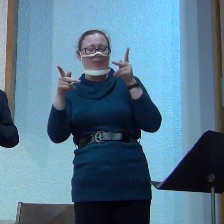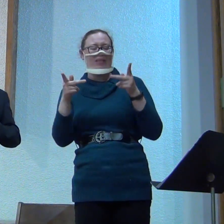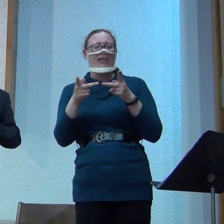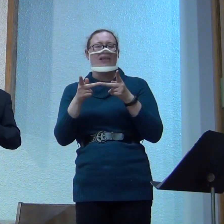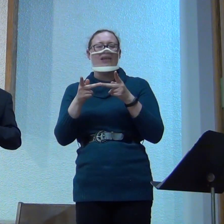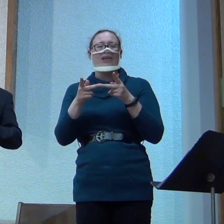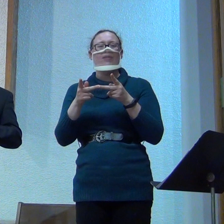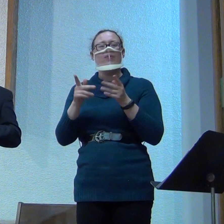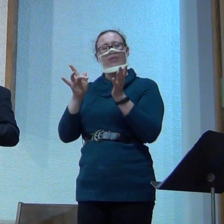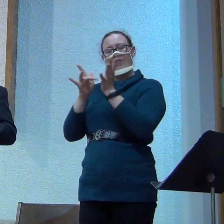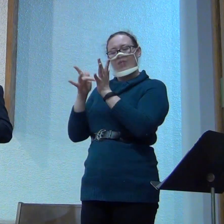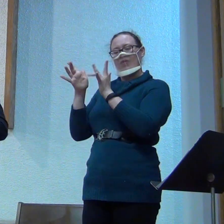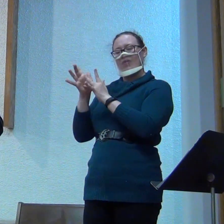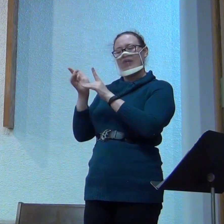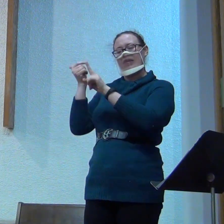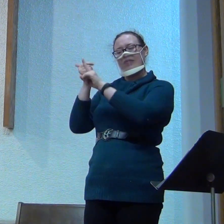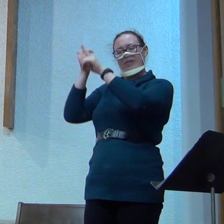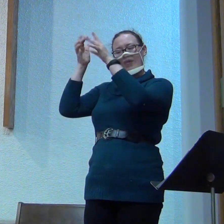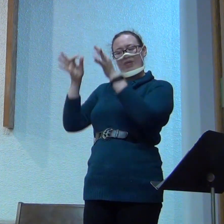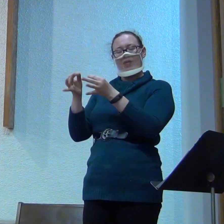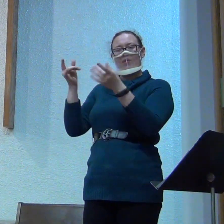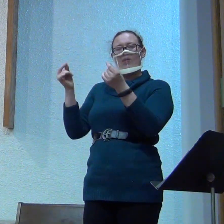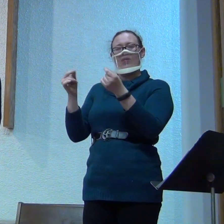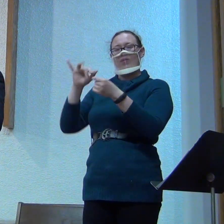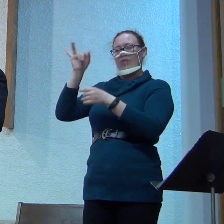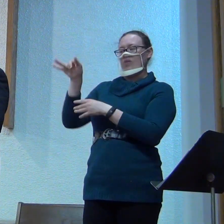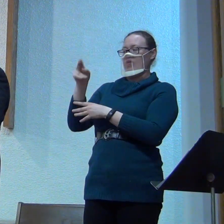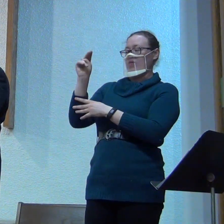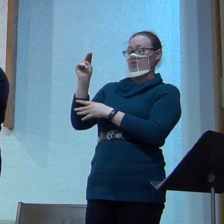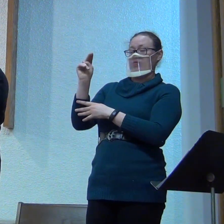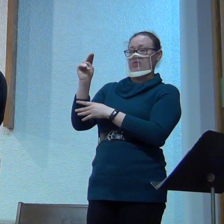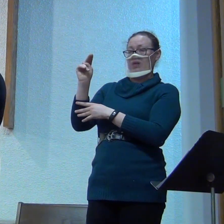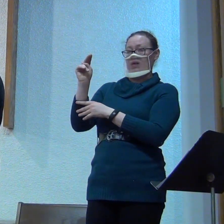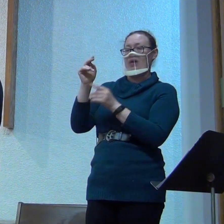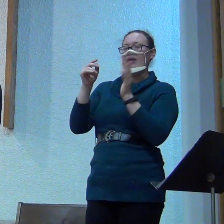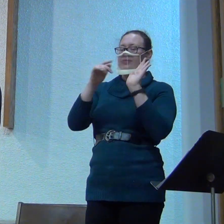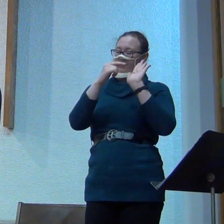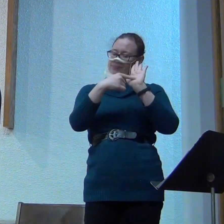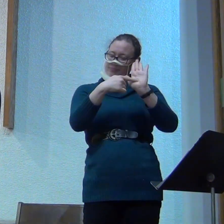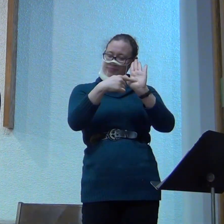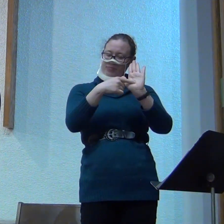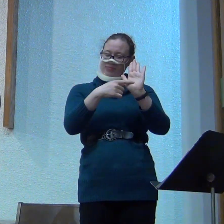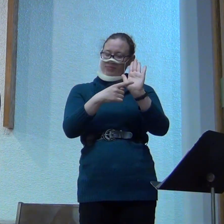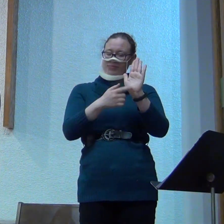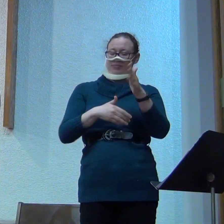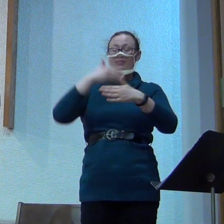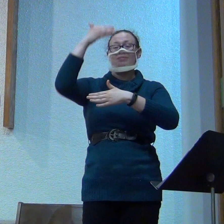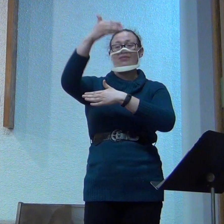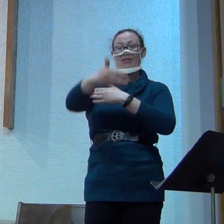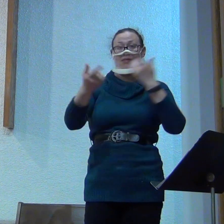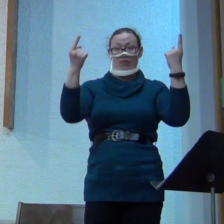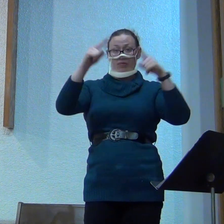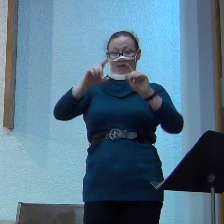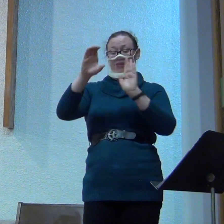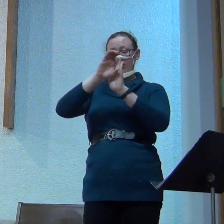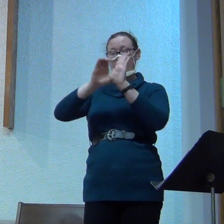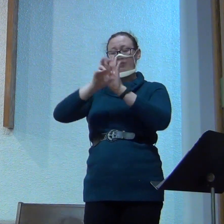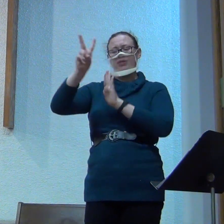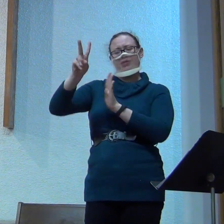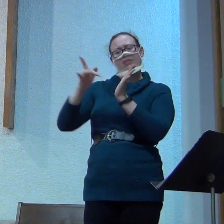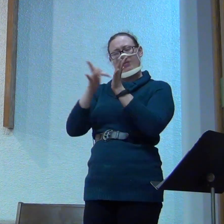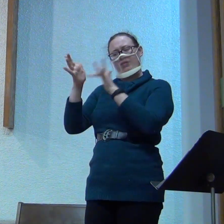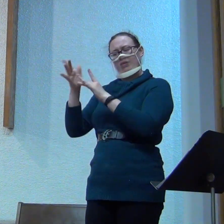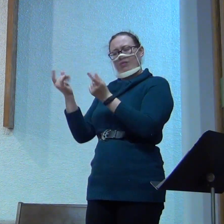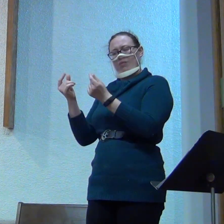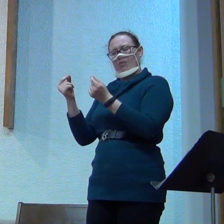jumping point that Jesus chose? According to John's gospel, look at what happens the very next thing in chapter 2. What did Jesus